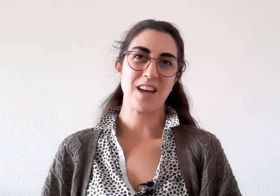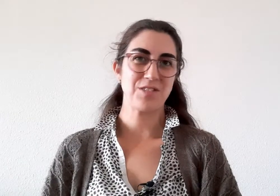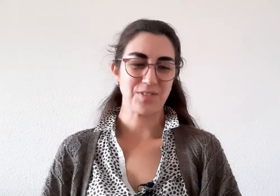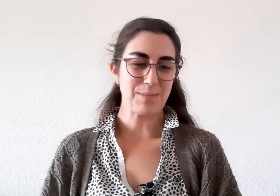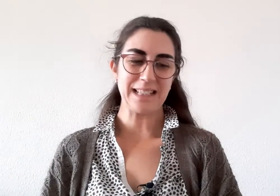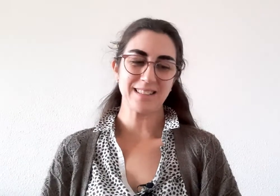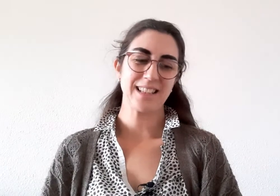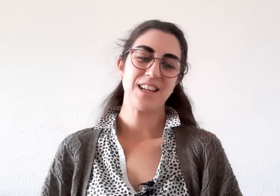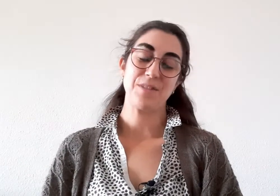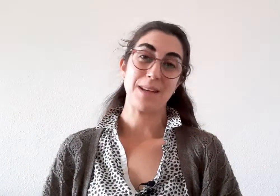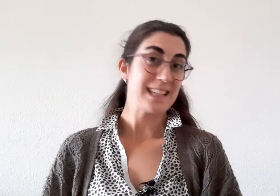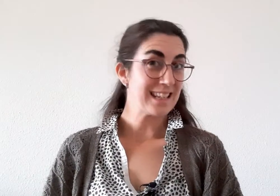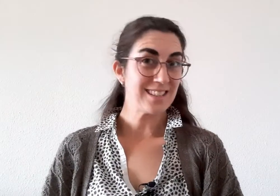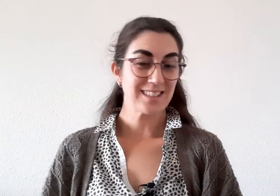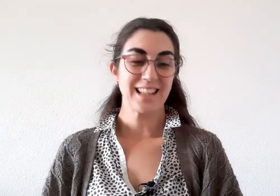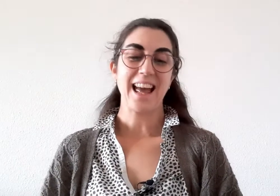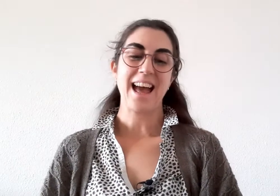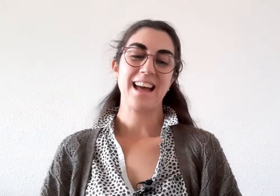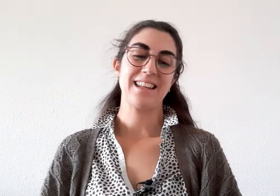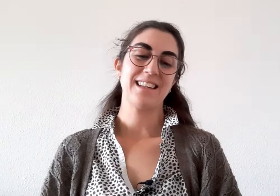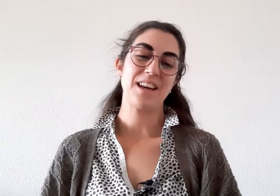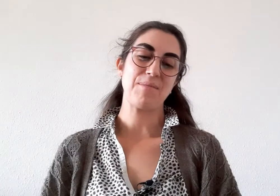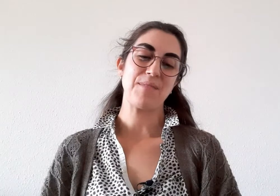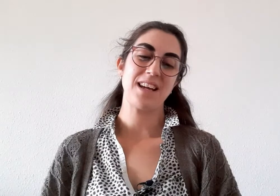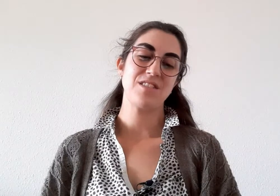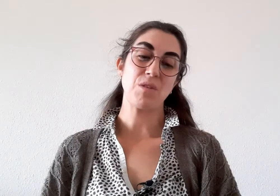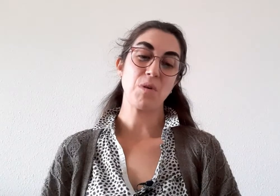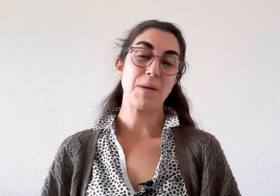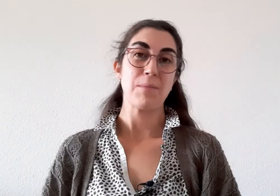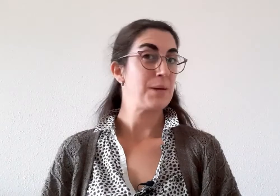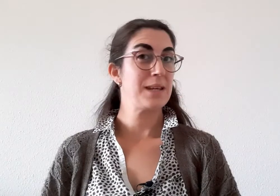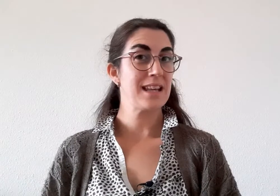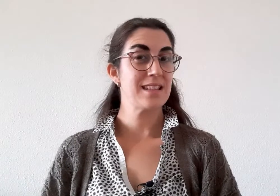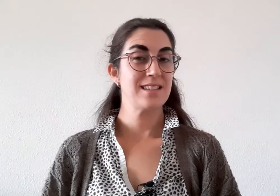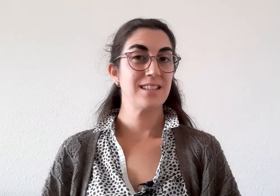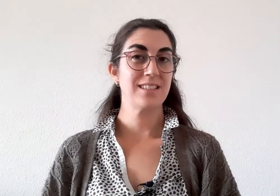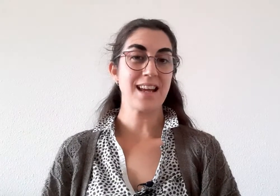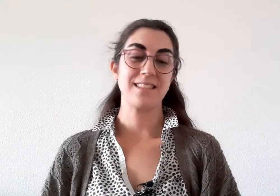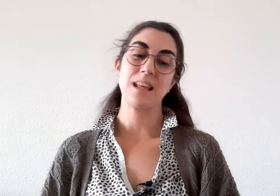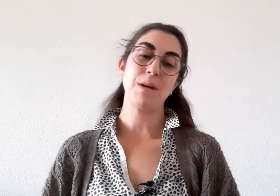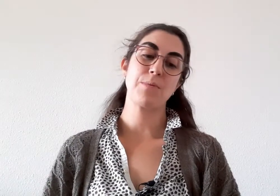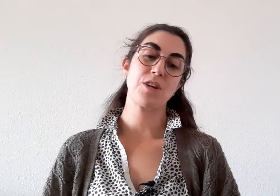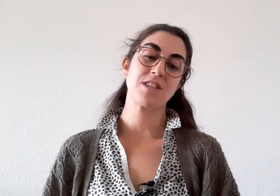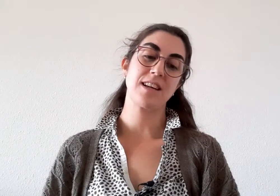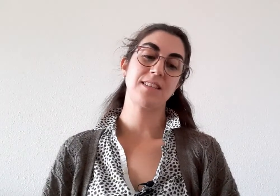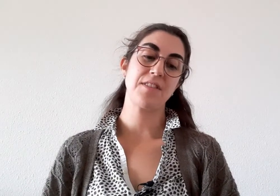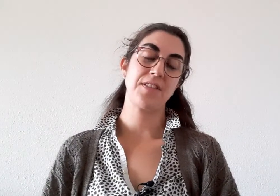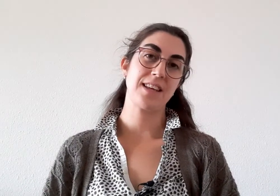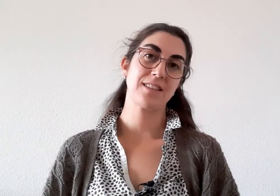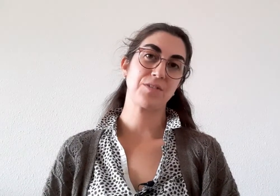of families for many years, and I don't know about a baby yet that didn't sign. They might prioritize other things for a